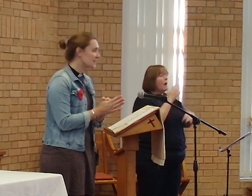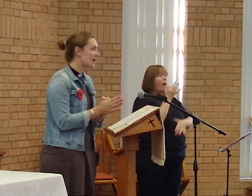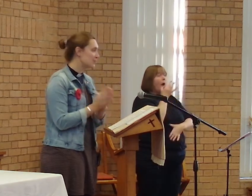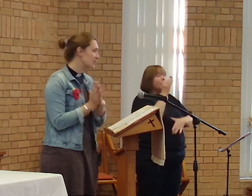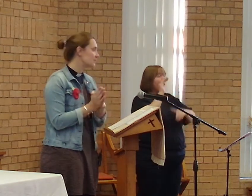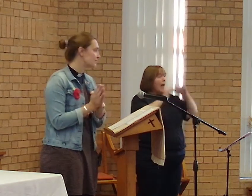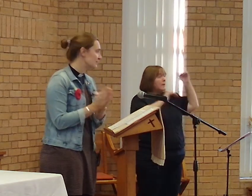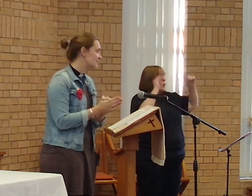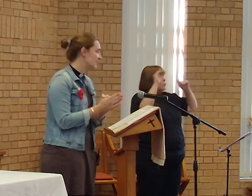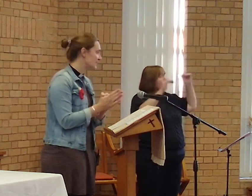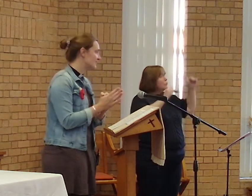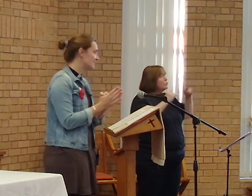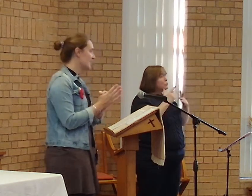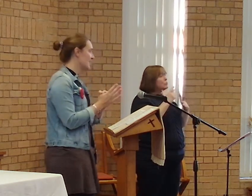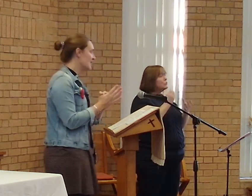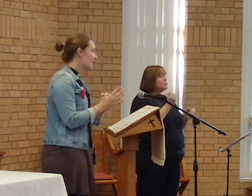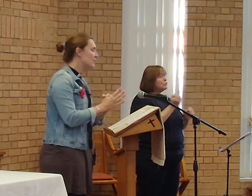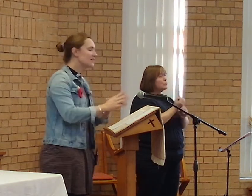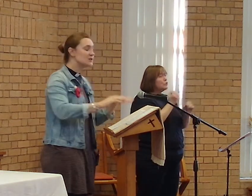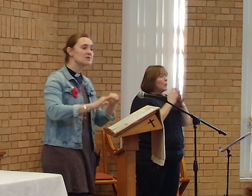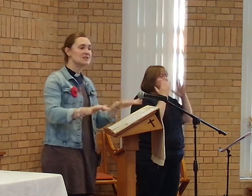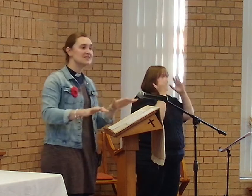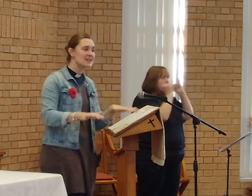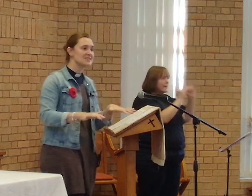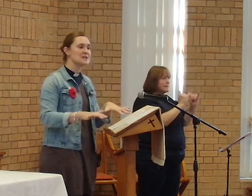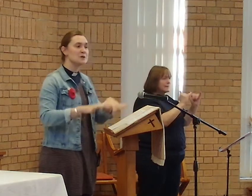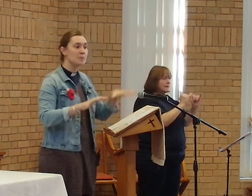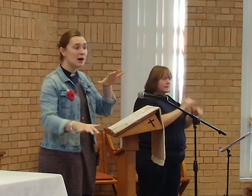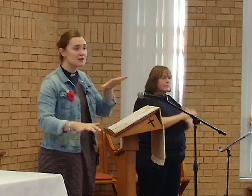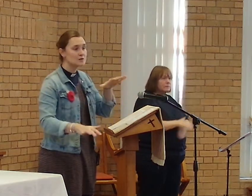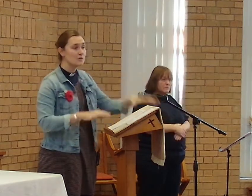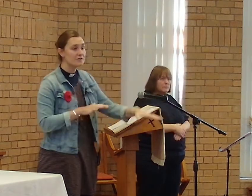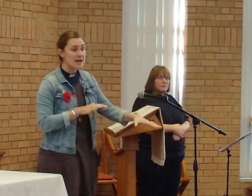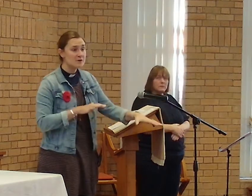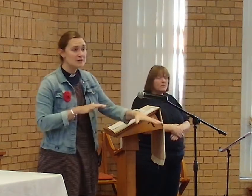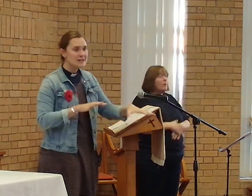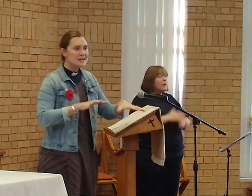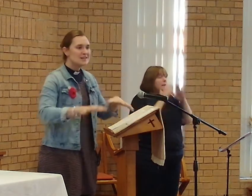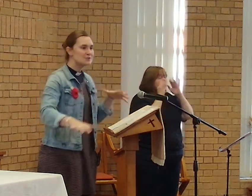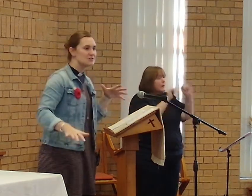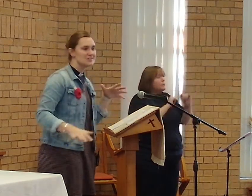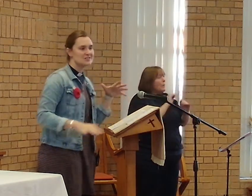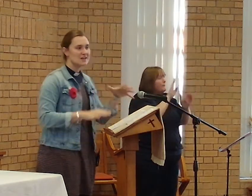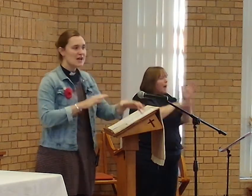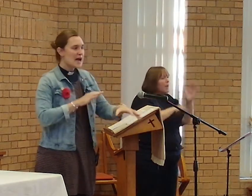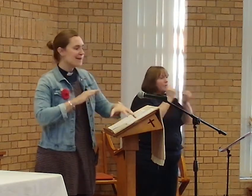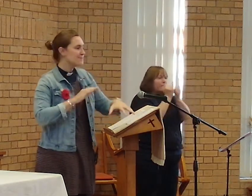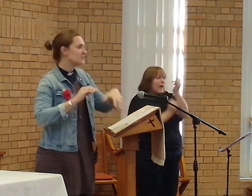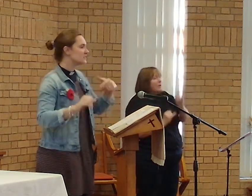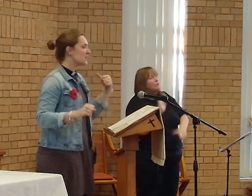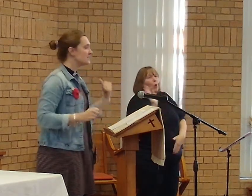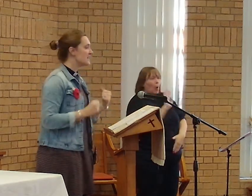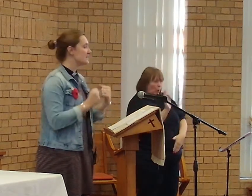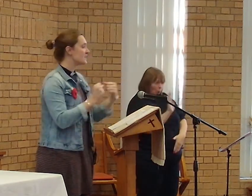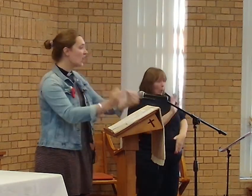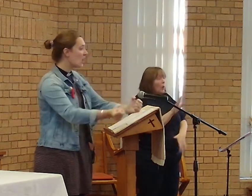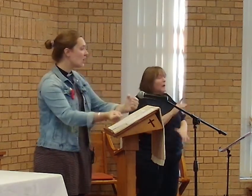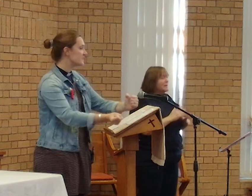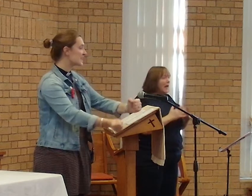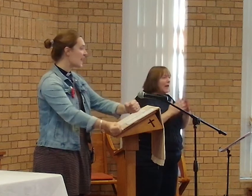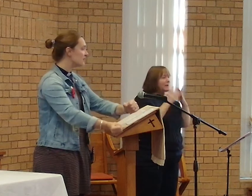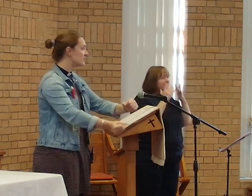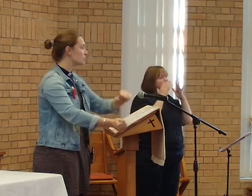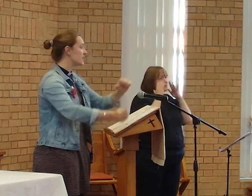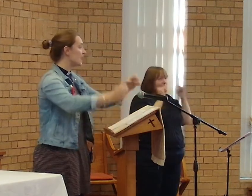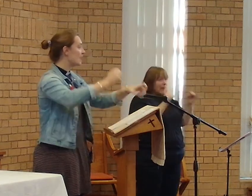Yeah, give a couple of answers from the teenagers. Okay. Well, this wasn't a test that you could pass or fail. This was just like taking the car